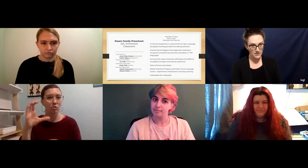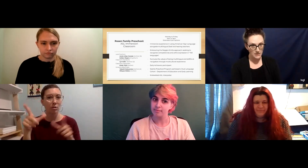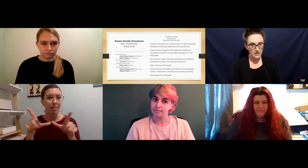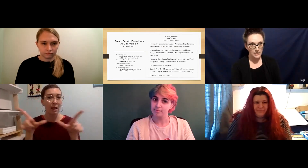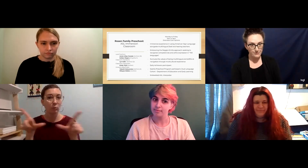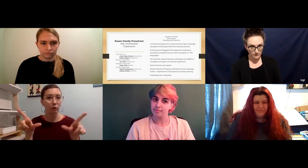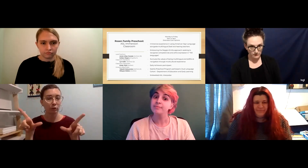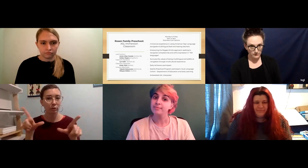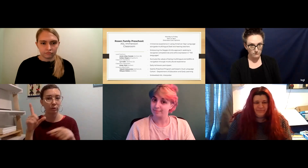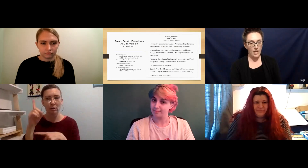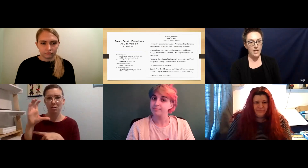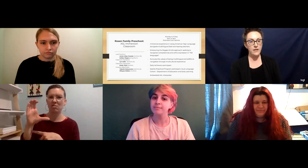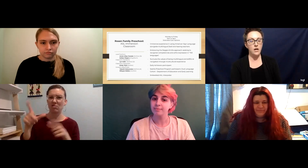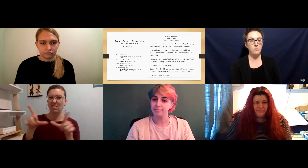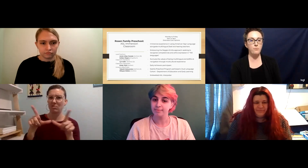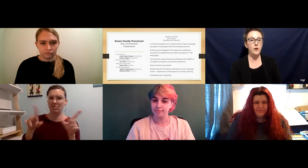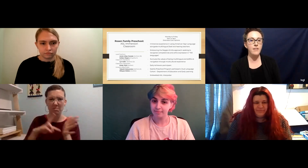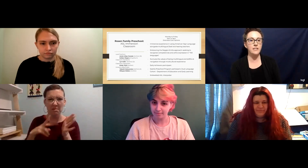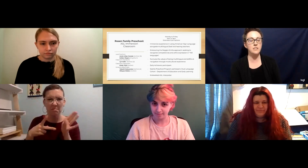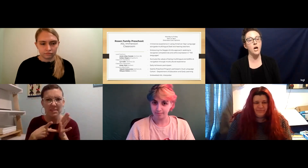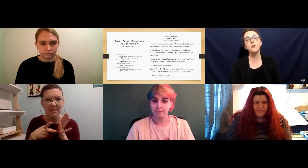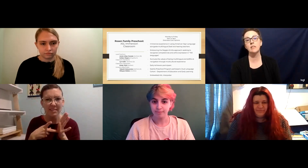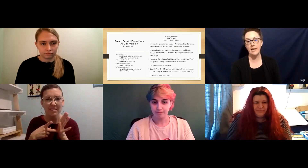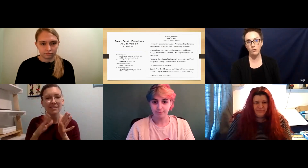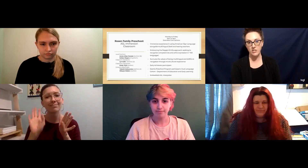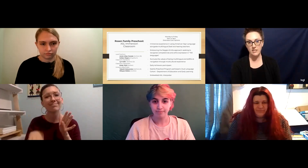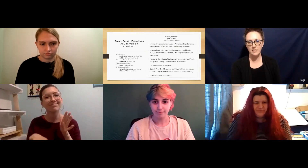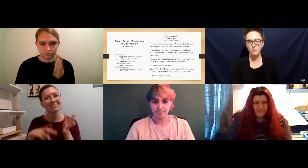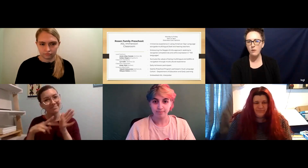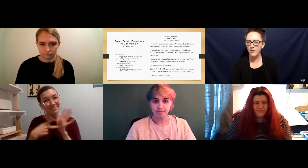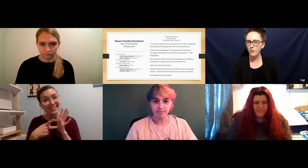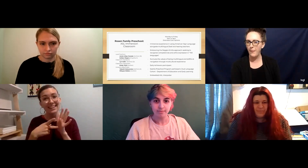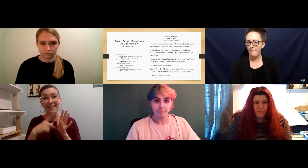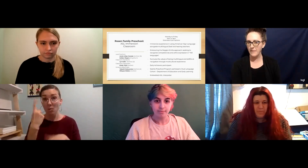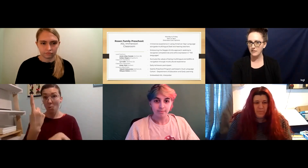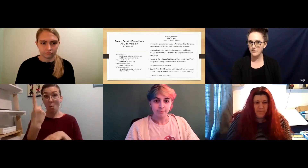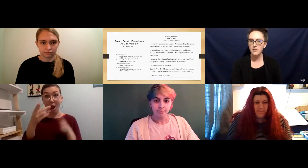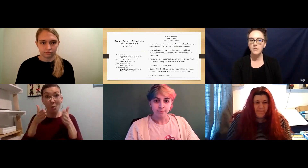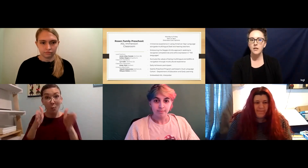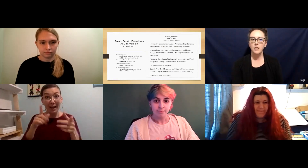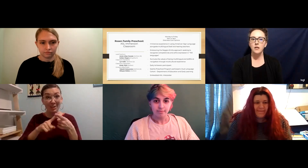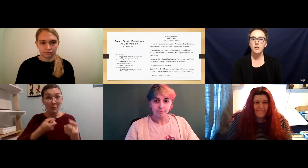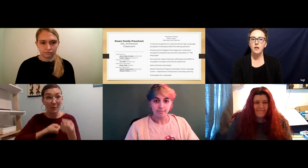famous. And part of that is the 100 languages. You might wonder what that means.